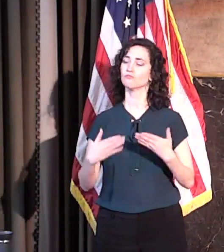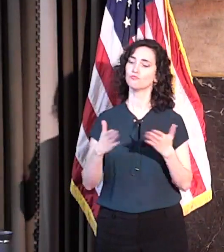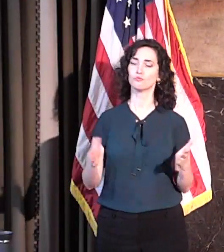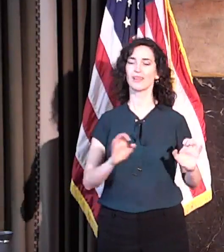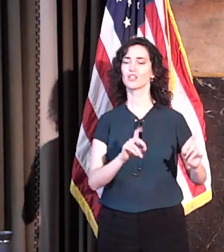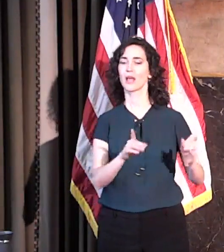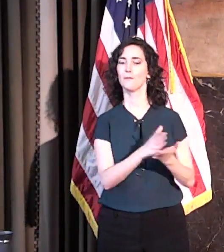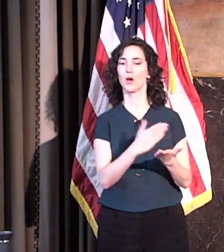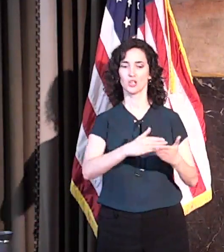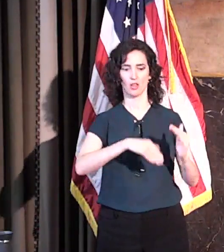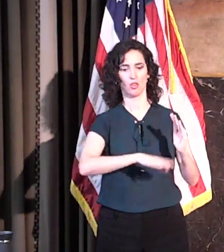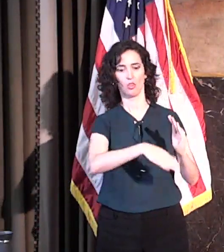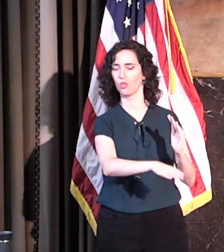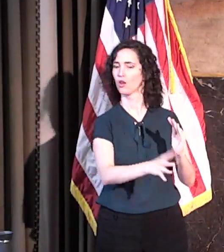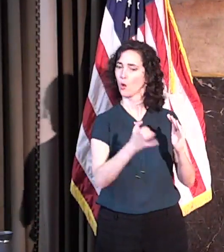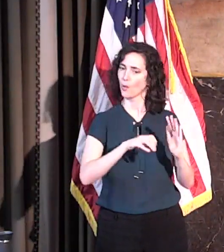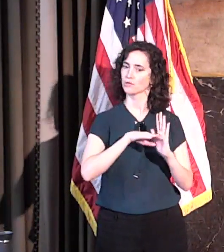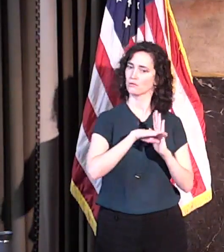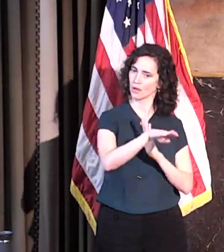education institutions.